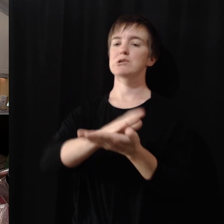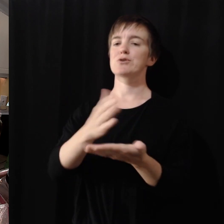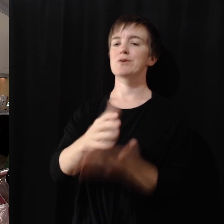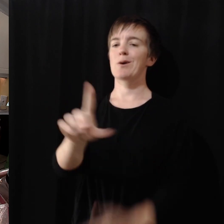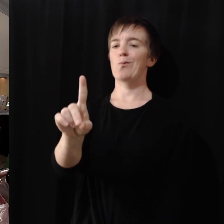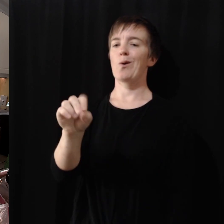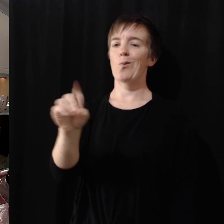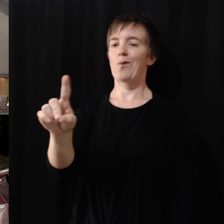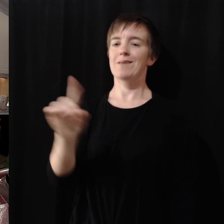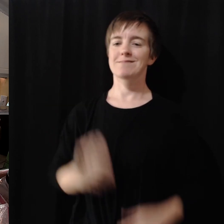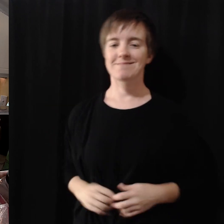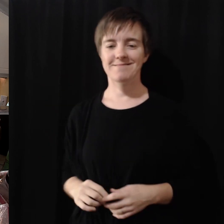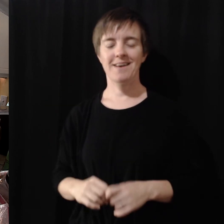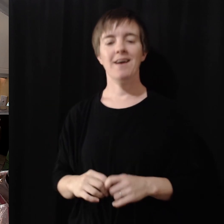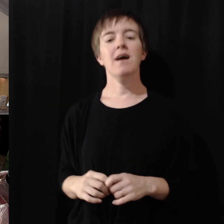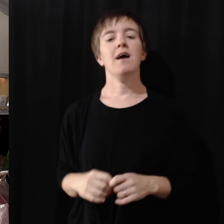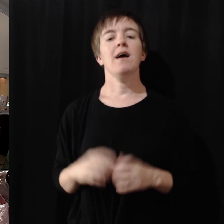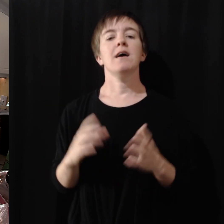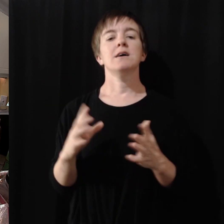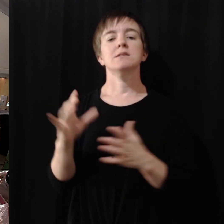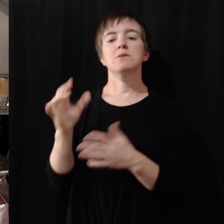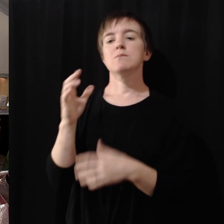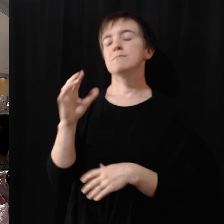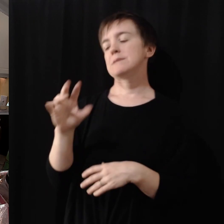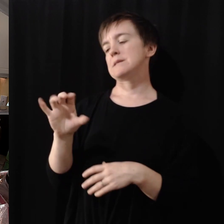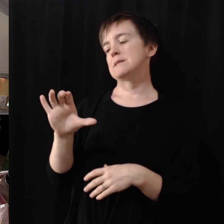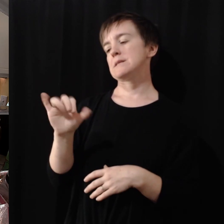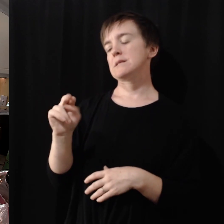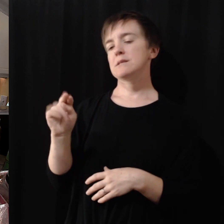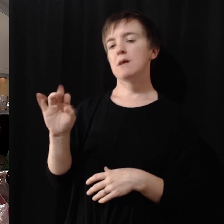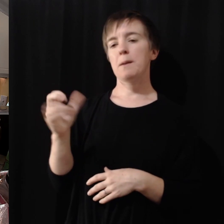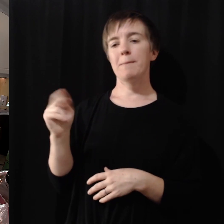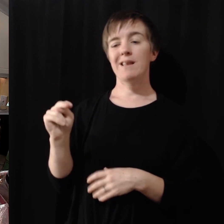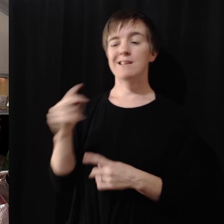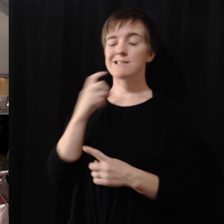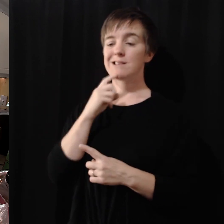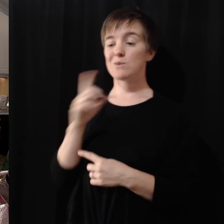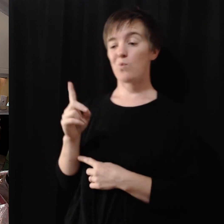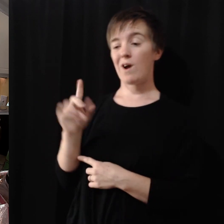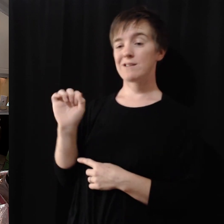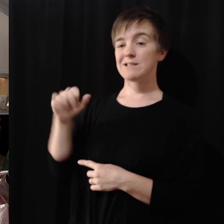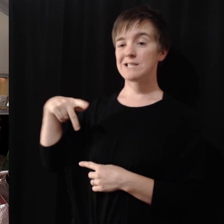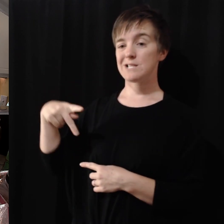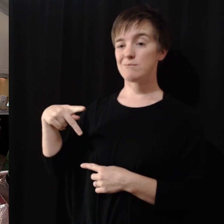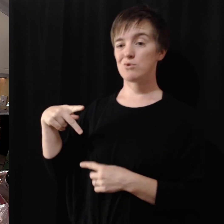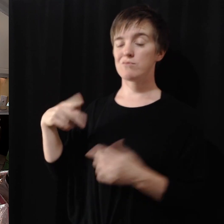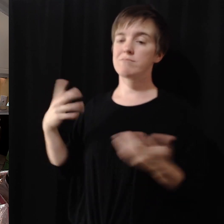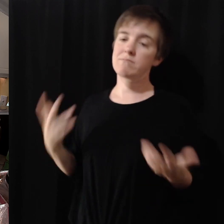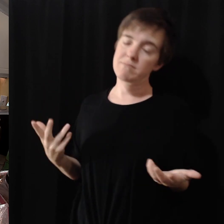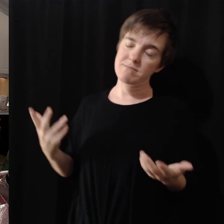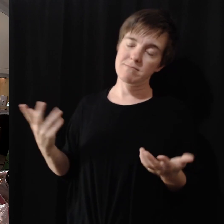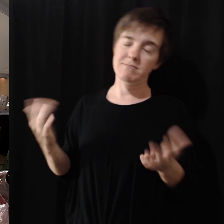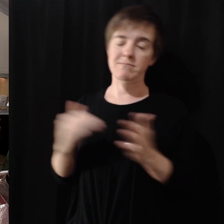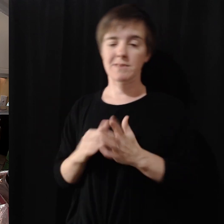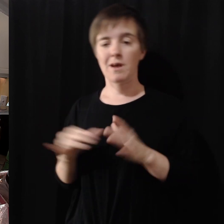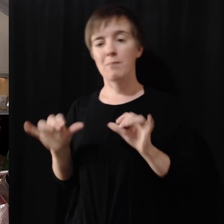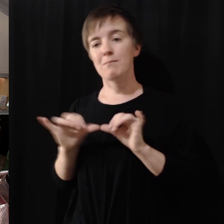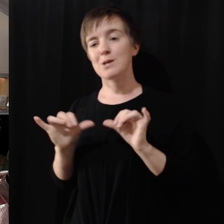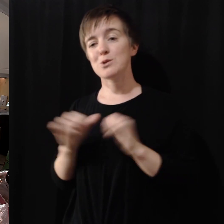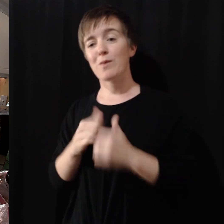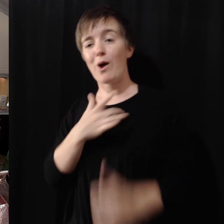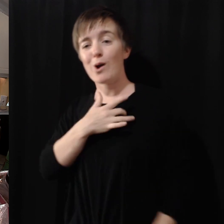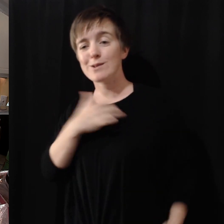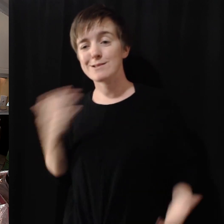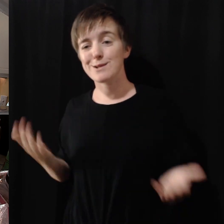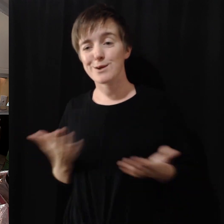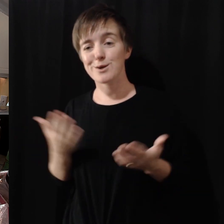101. Did that. Cinnamon, it calls for a teaspoon of it. Again, we measure with our